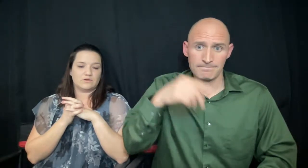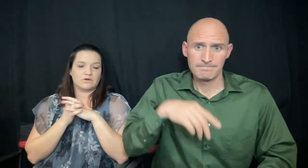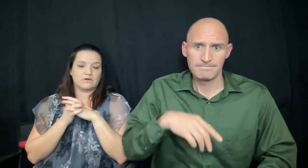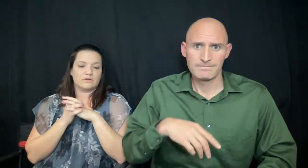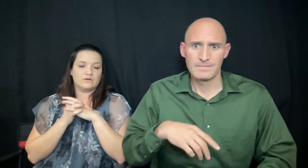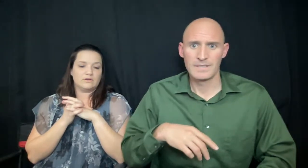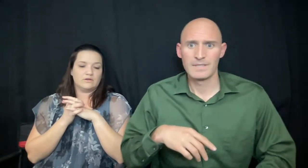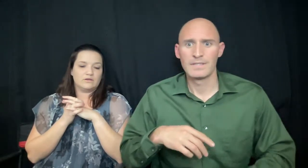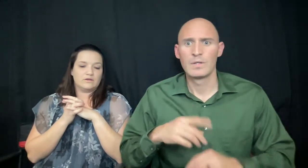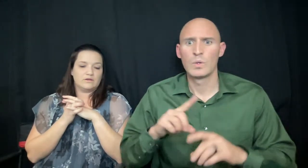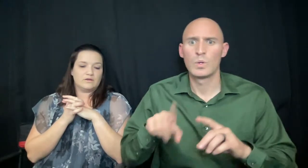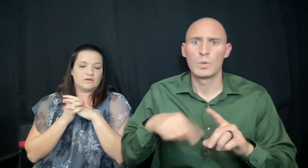you're.